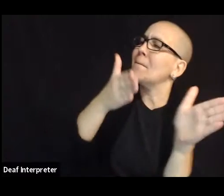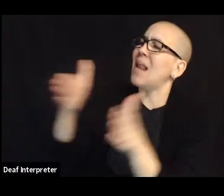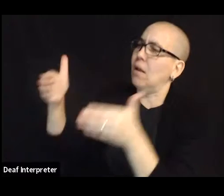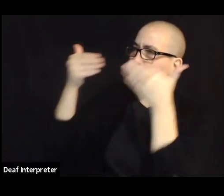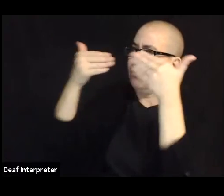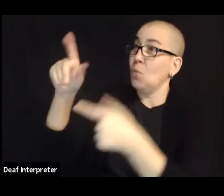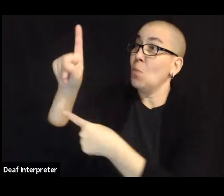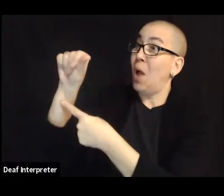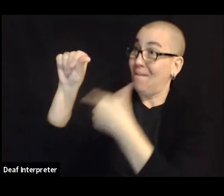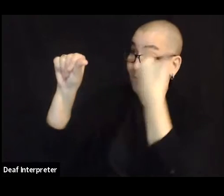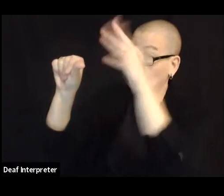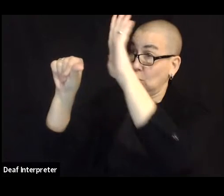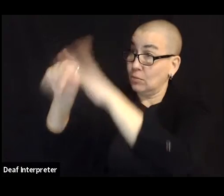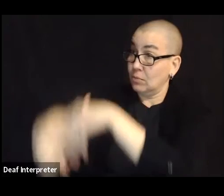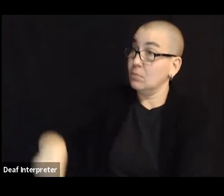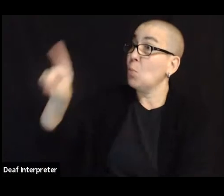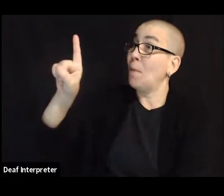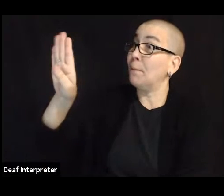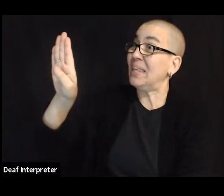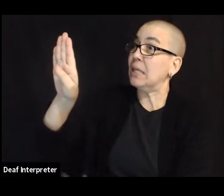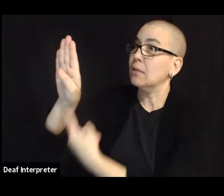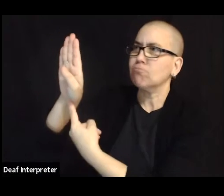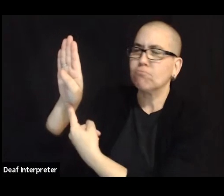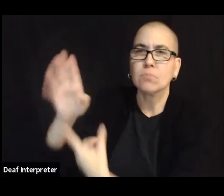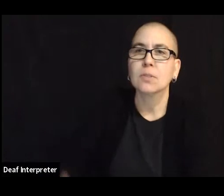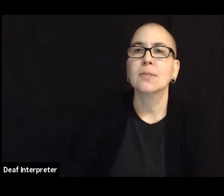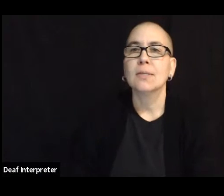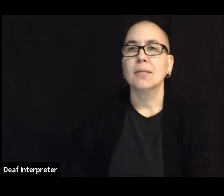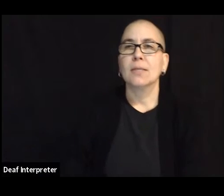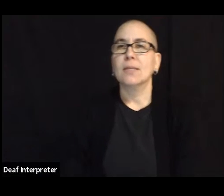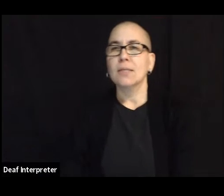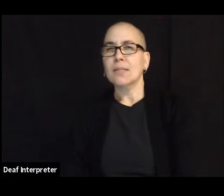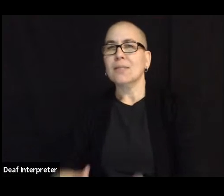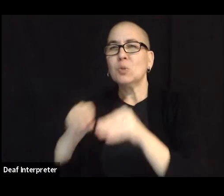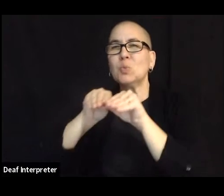sort of. I was just going to say, Kris, and I'll defer to you.